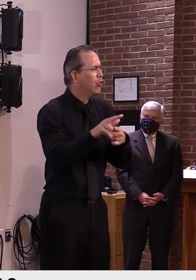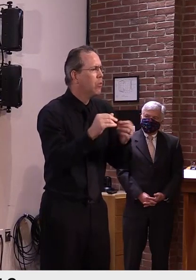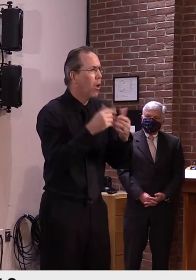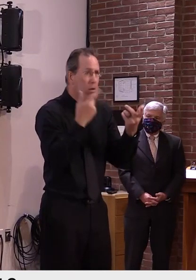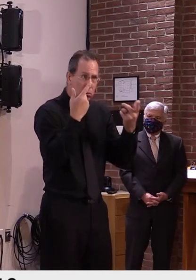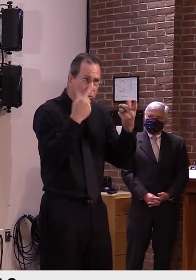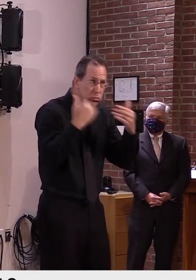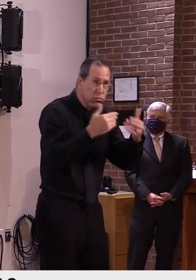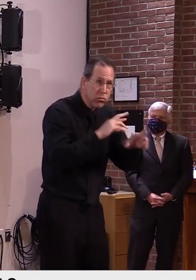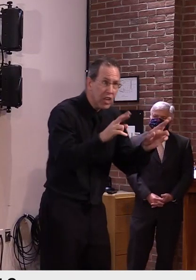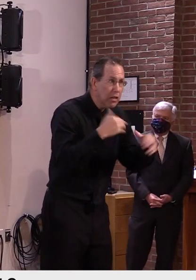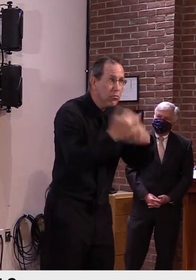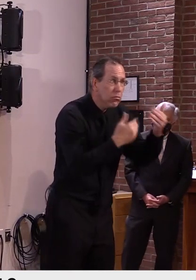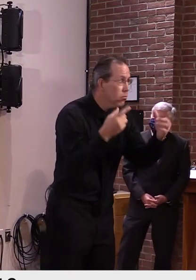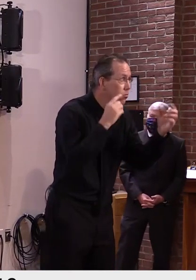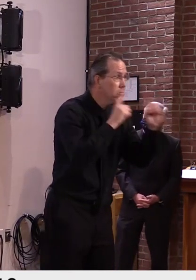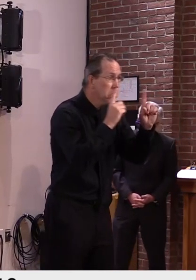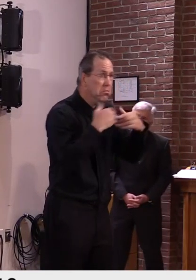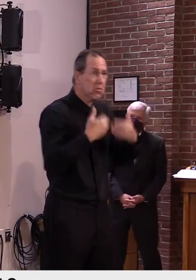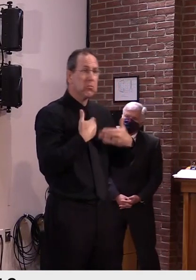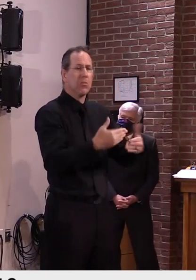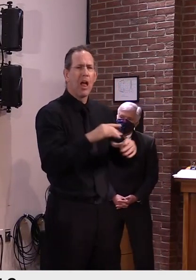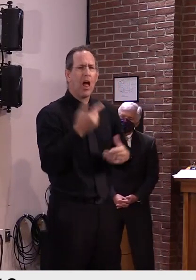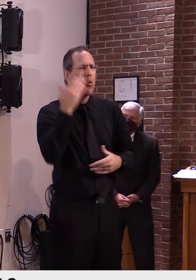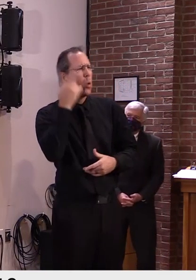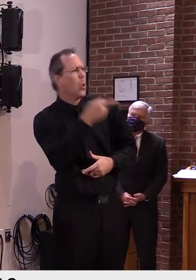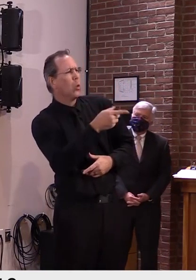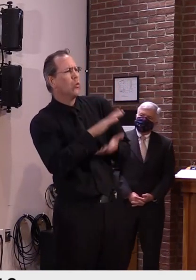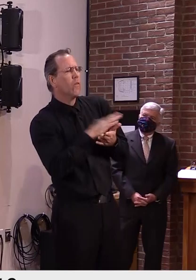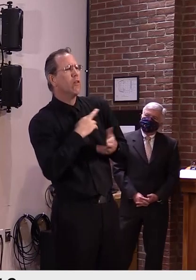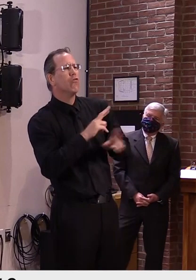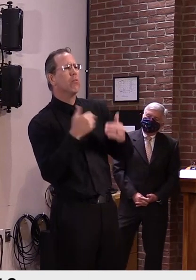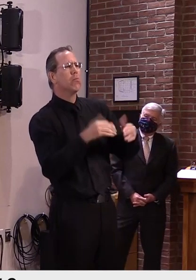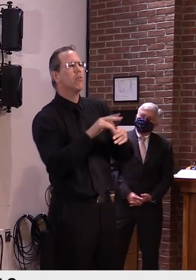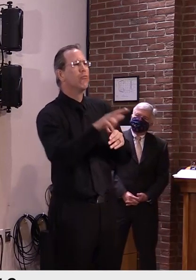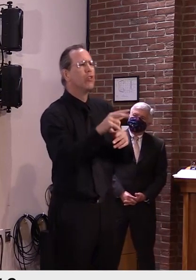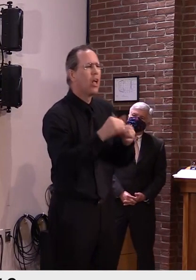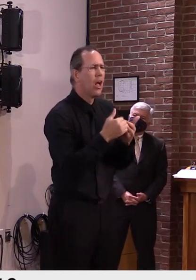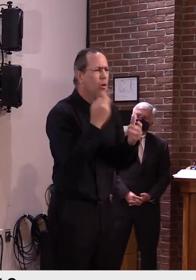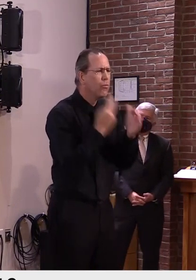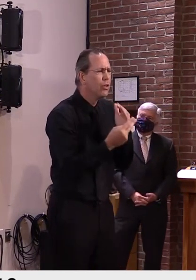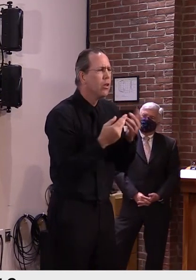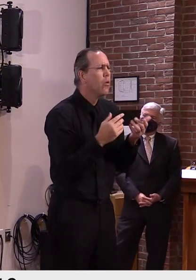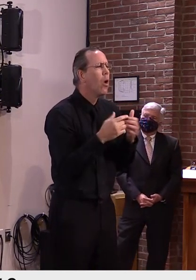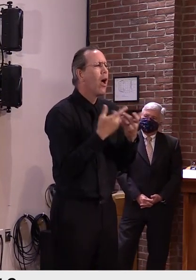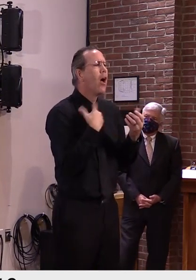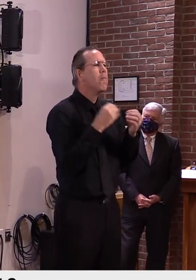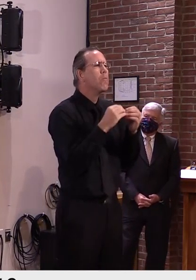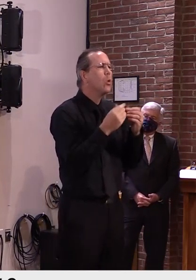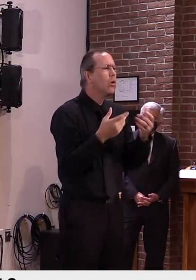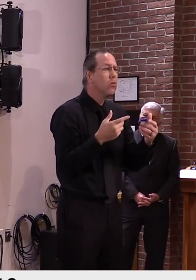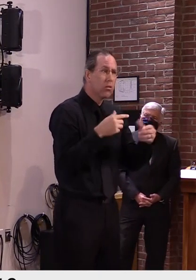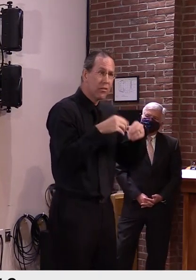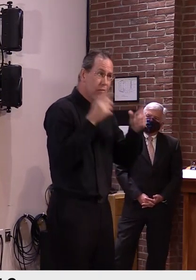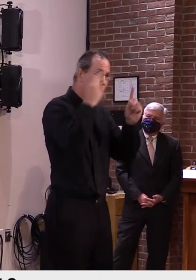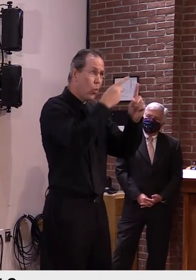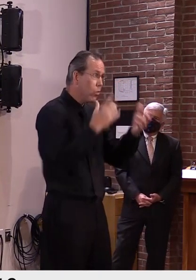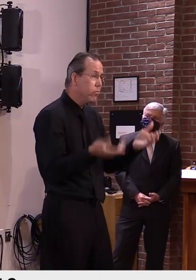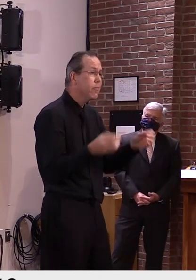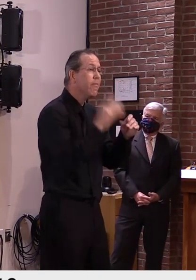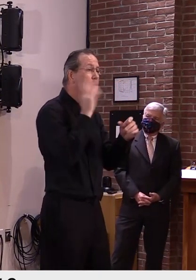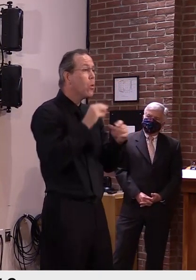of implementing fairly complex guidance that we've created for schools. And it's, you know, that measure of people being comfortable in their operations